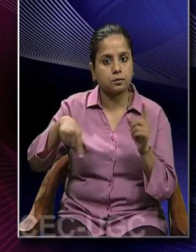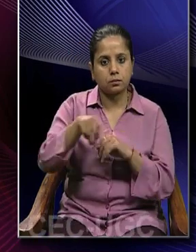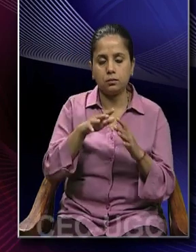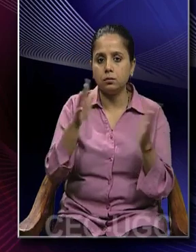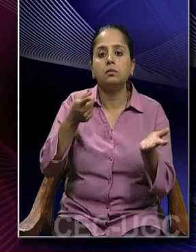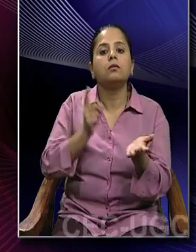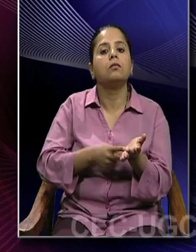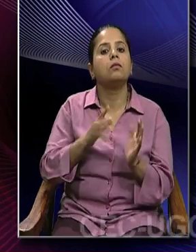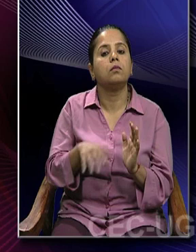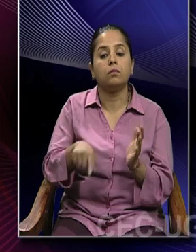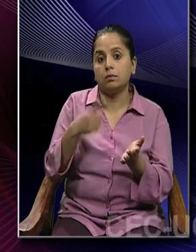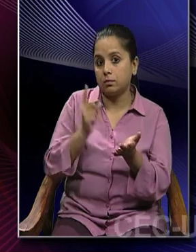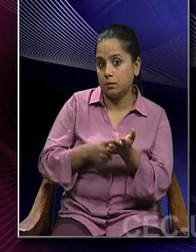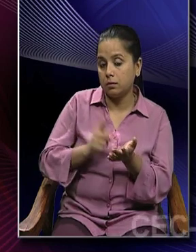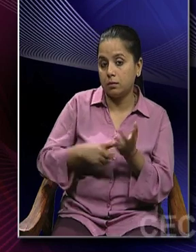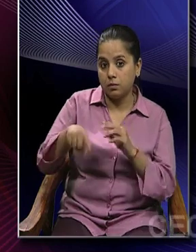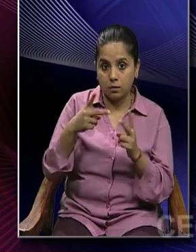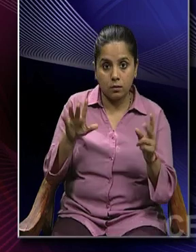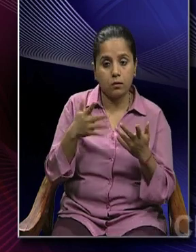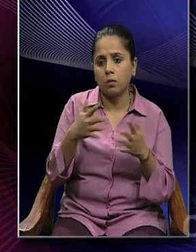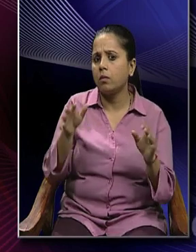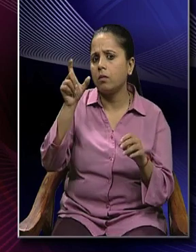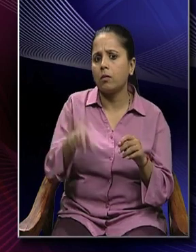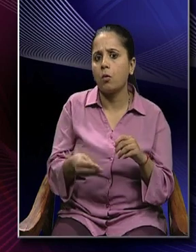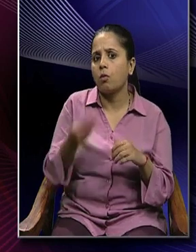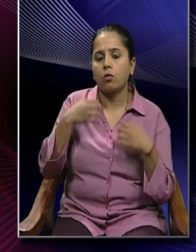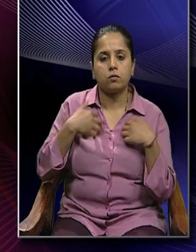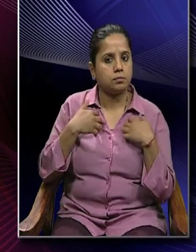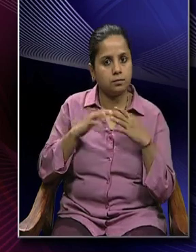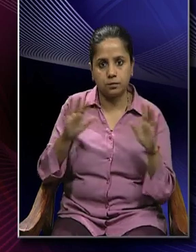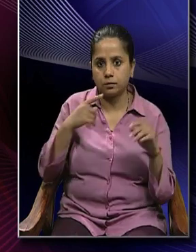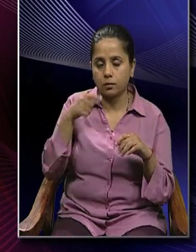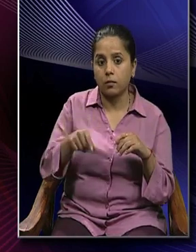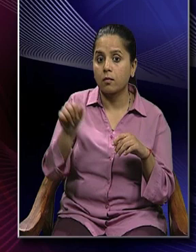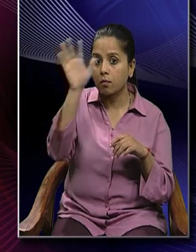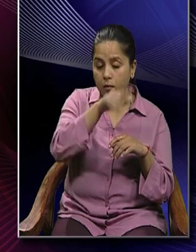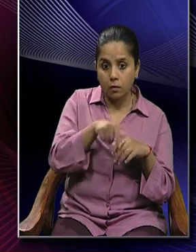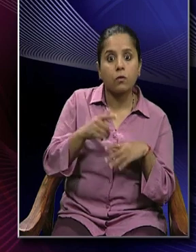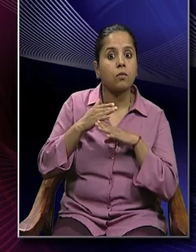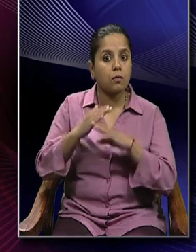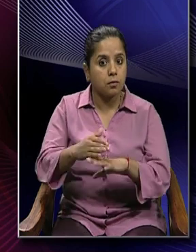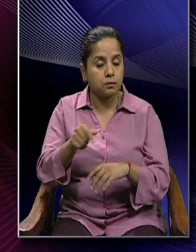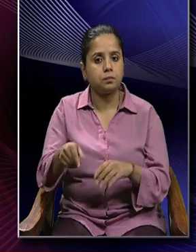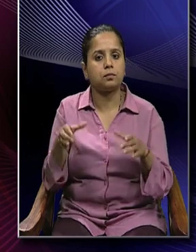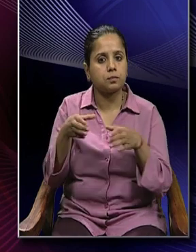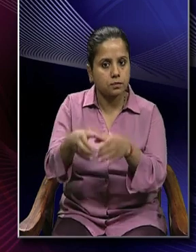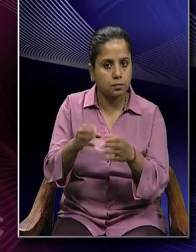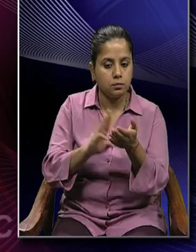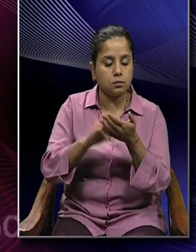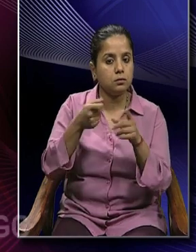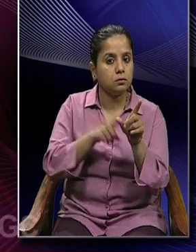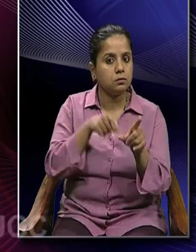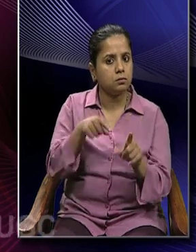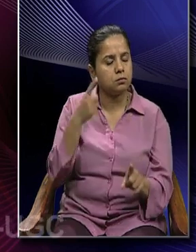claim, a false claim, and nobody can be more interested than us in India in protection of our minorities. Our mission is